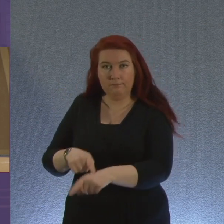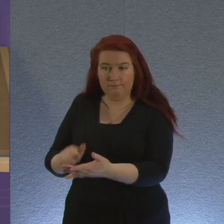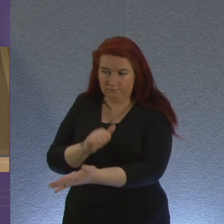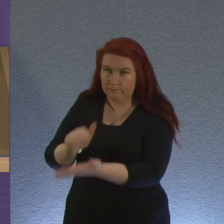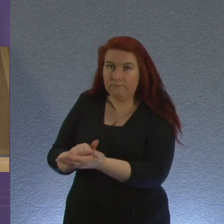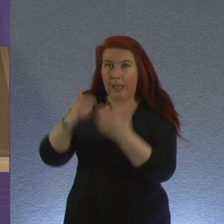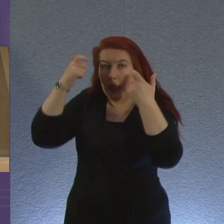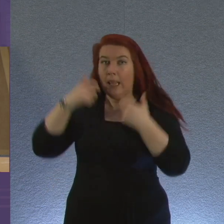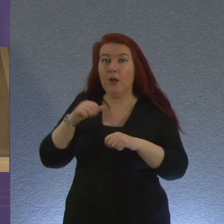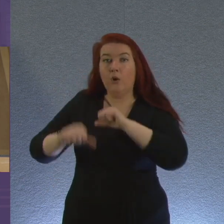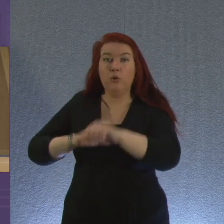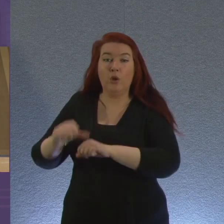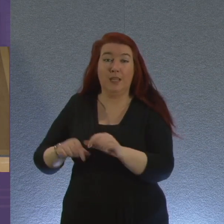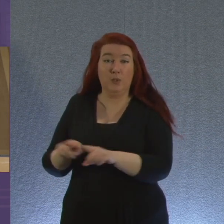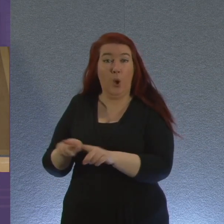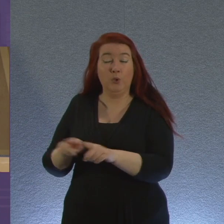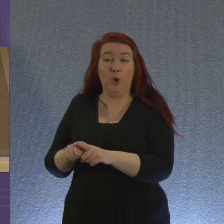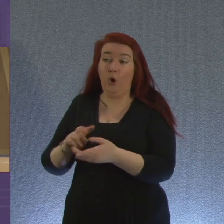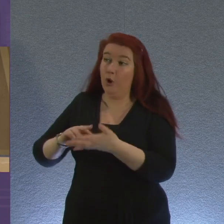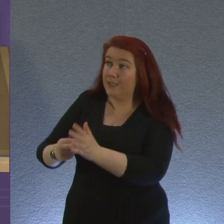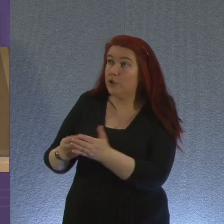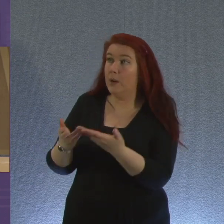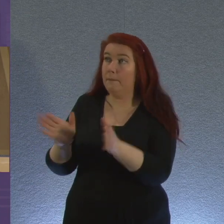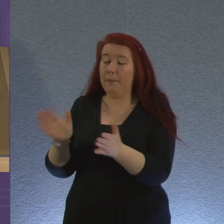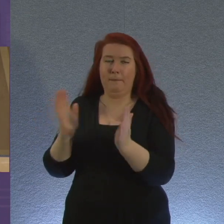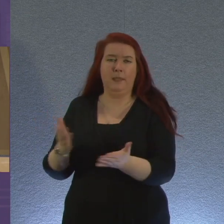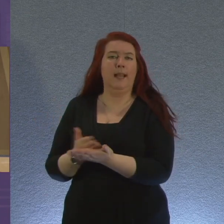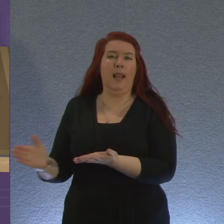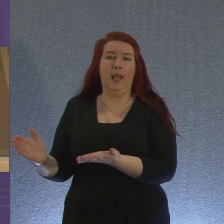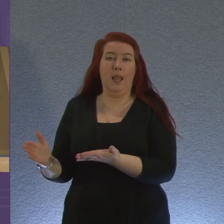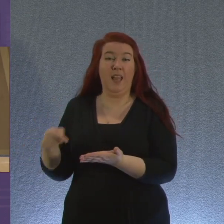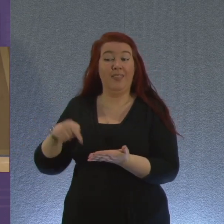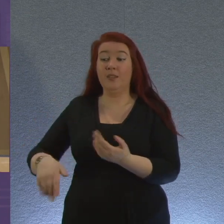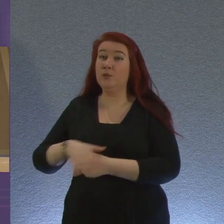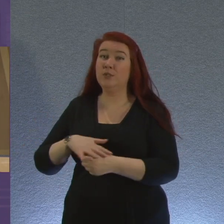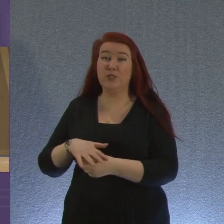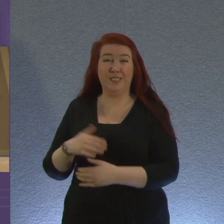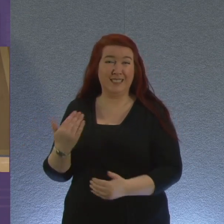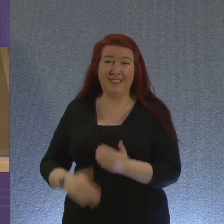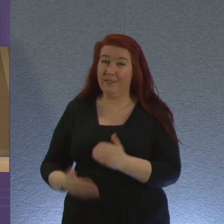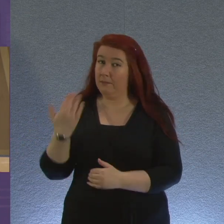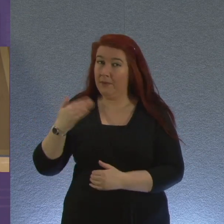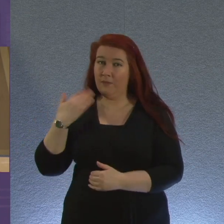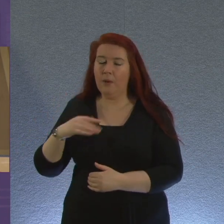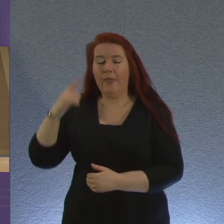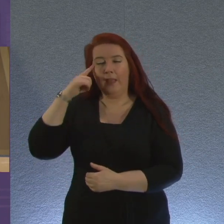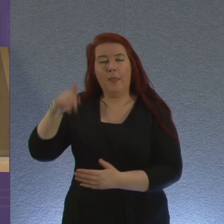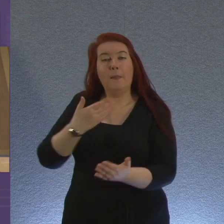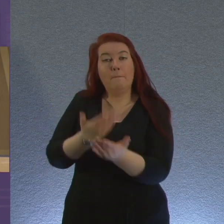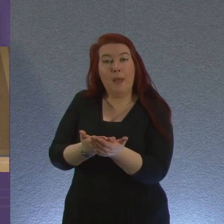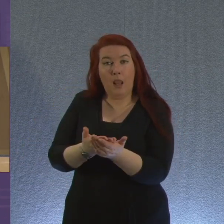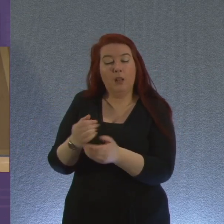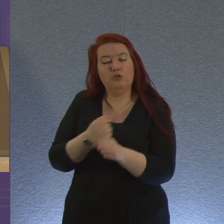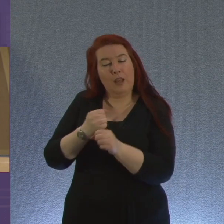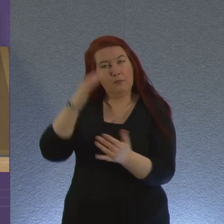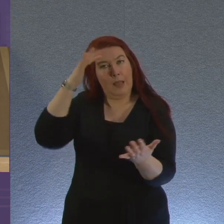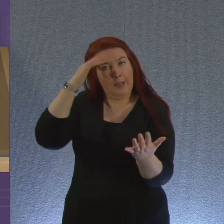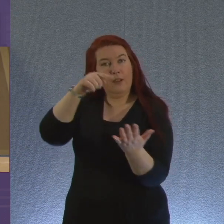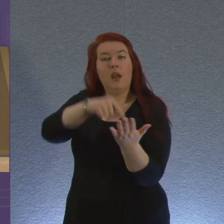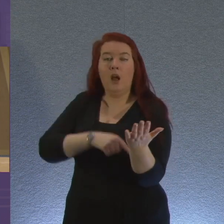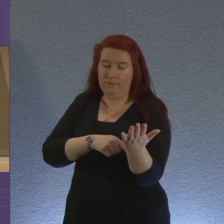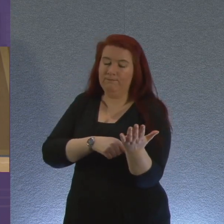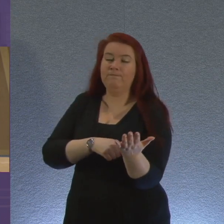providing clarity for organisations and the public. We're in uncharted territory, but I believe the general principles of this bill are sound, justified